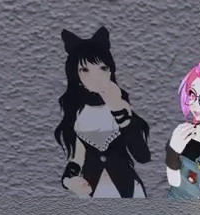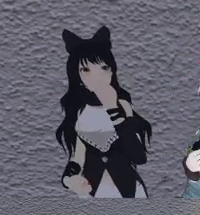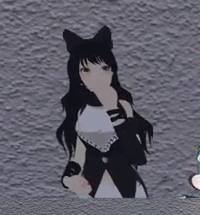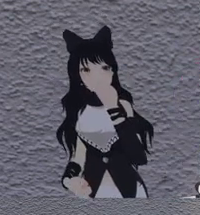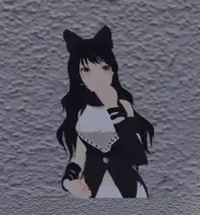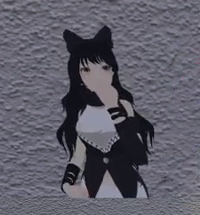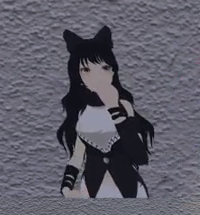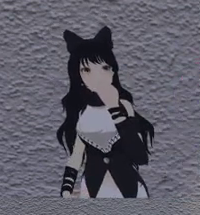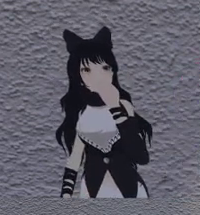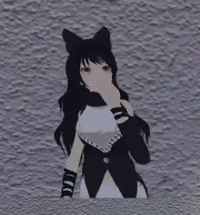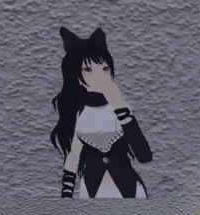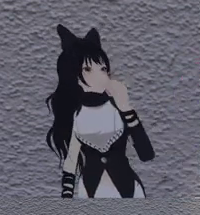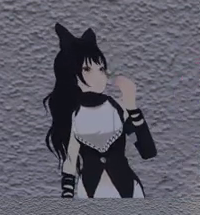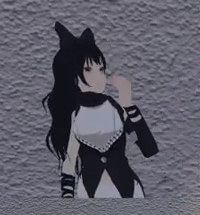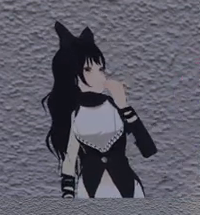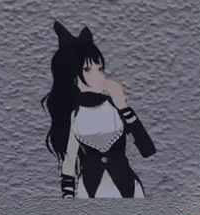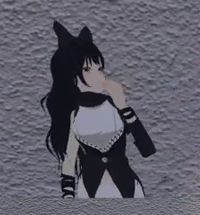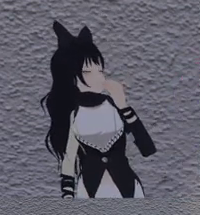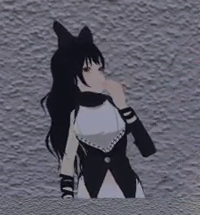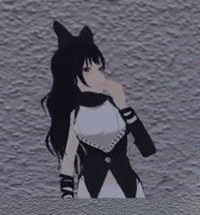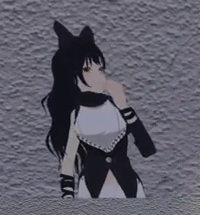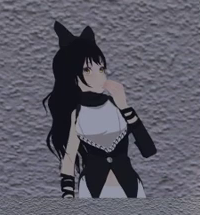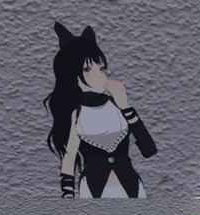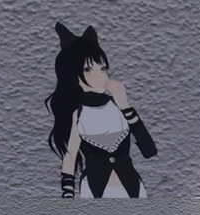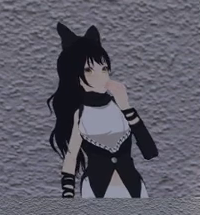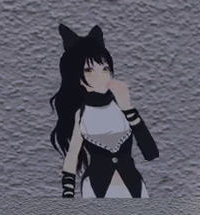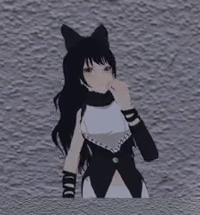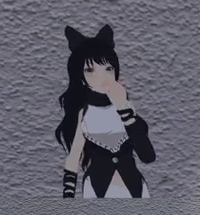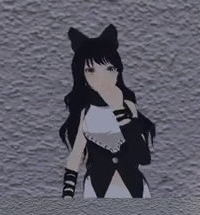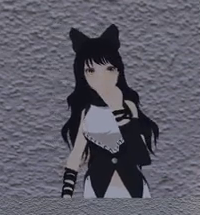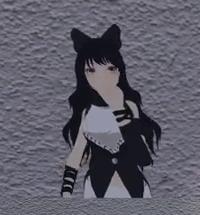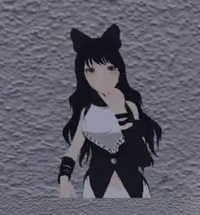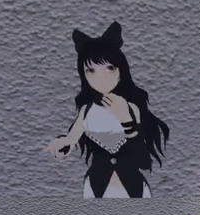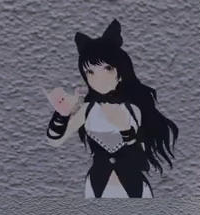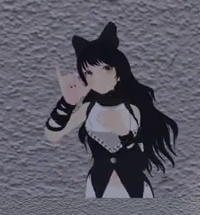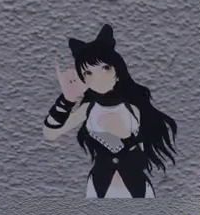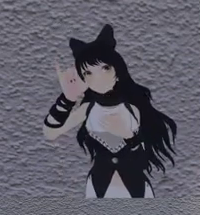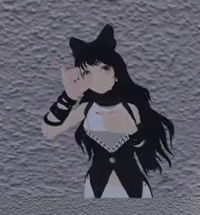Food. There you go. Food. Food.